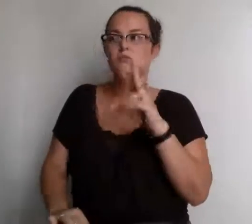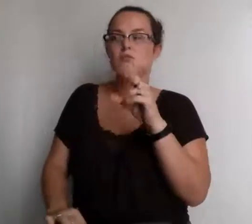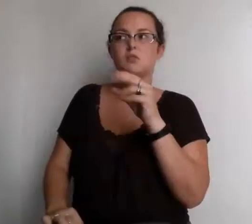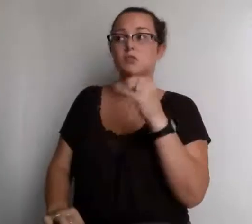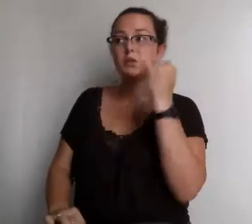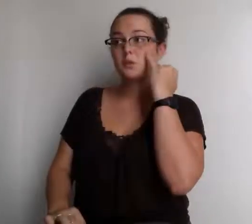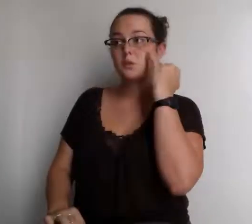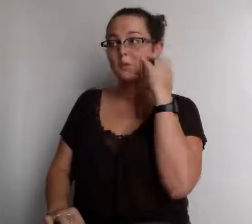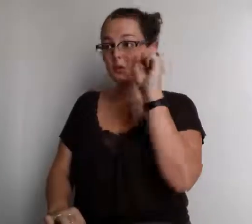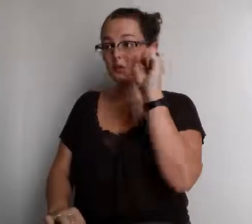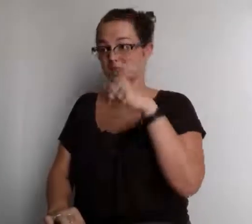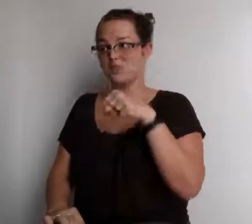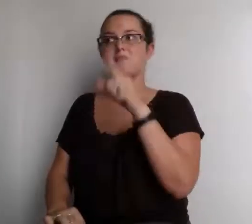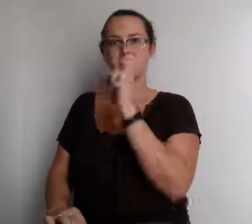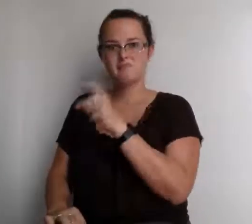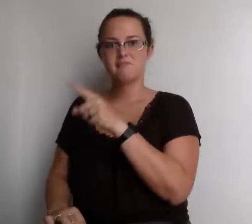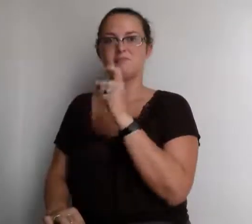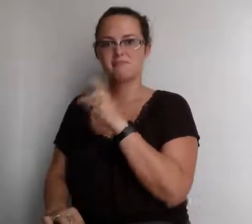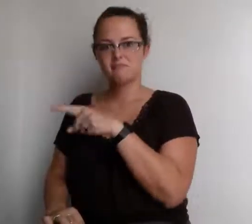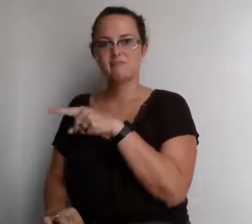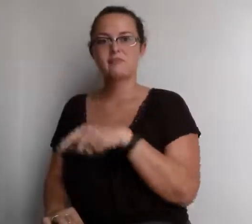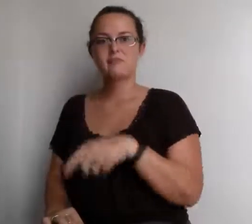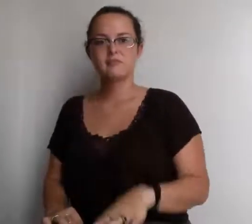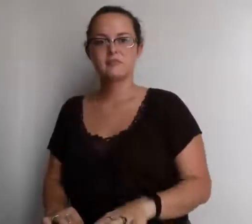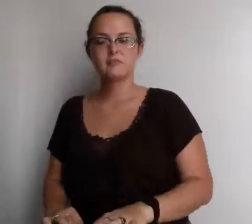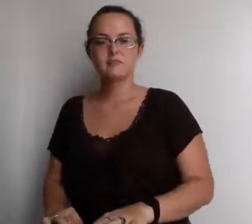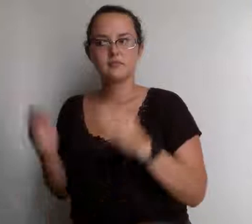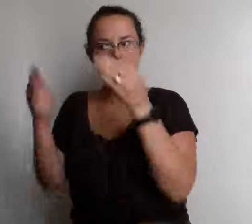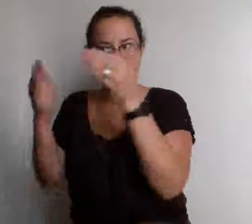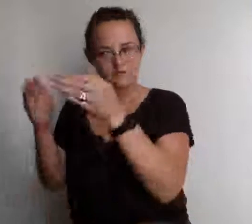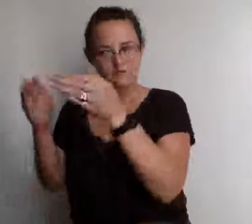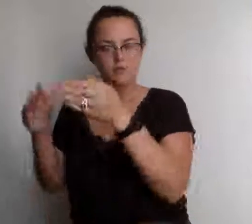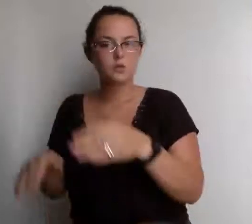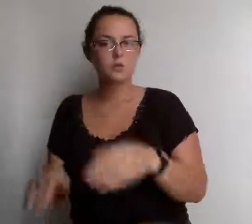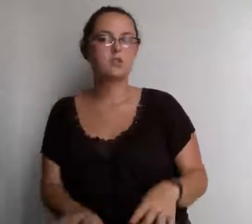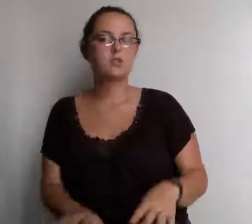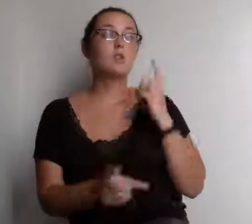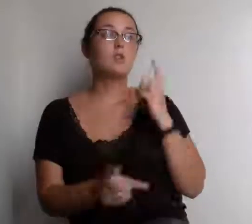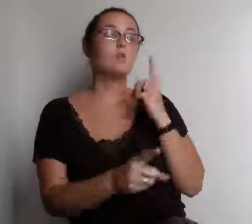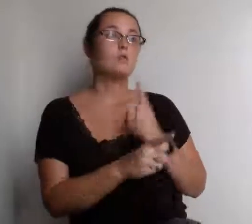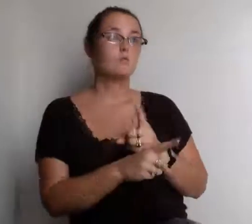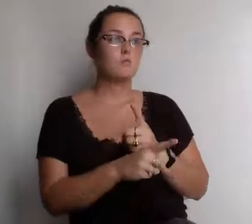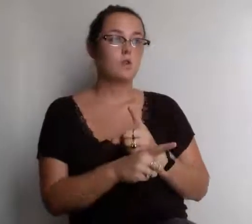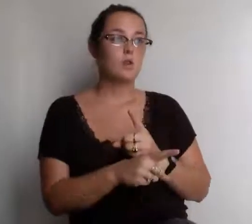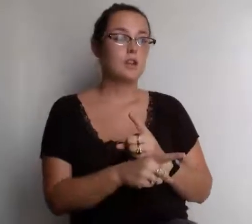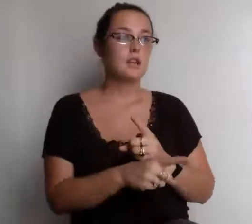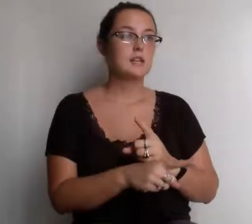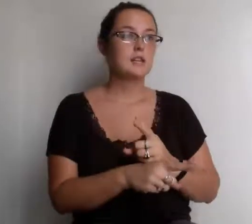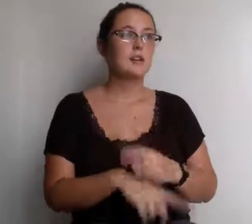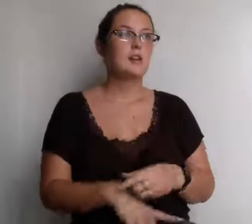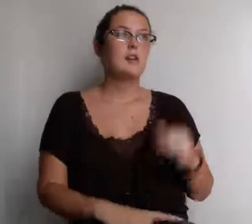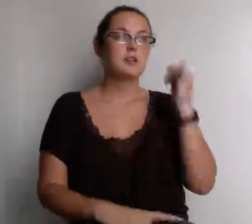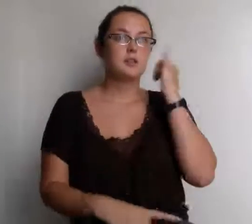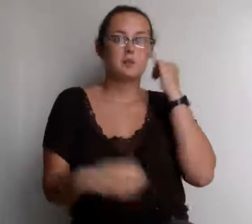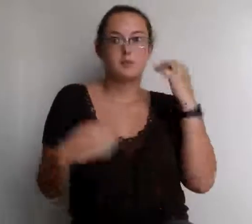during the interview. If he had, I would have asked questions that were focusing on that. Right. Now, you can also tailor your physical assessment to that concern.